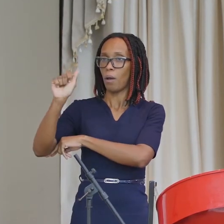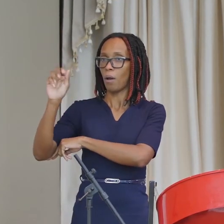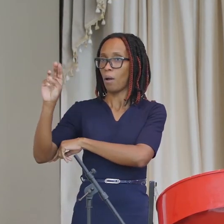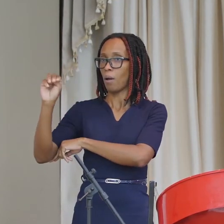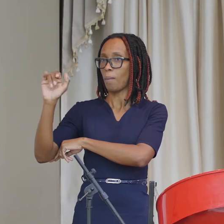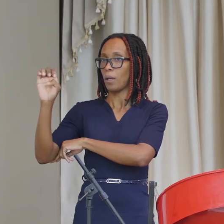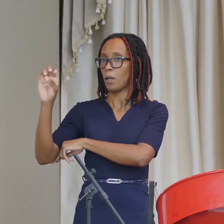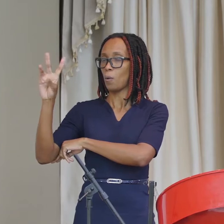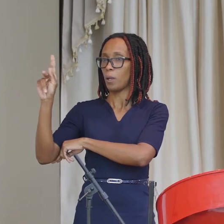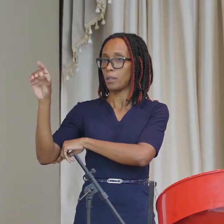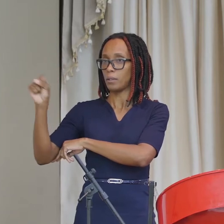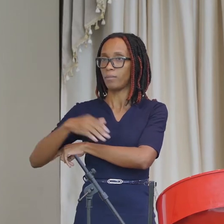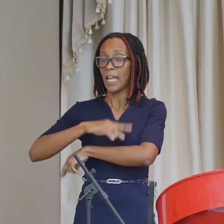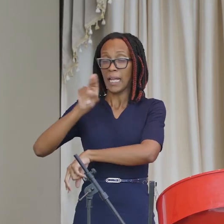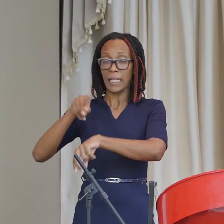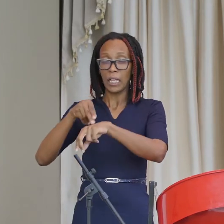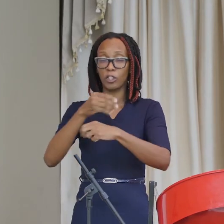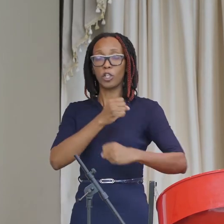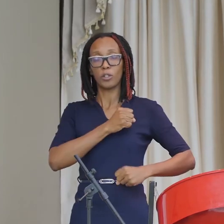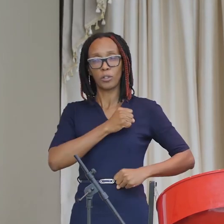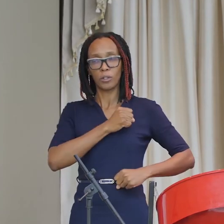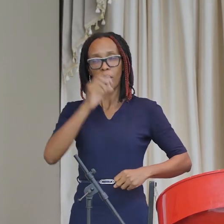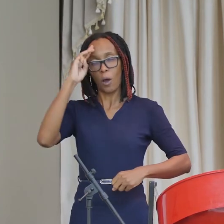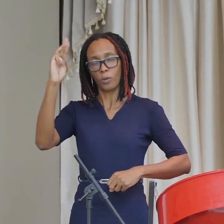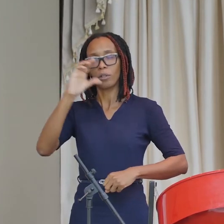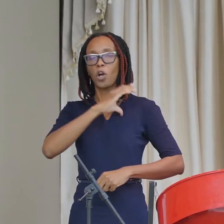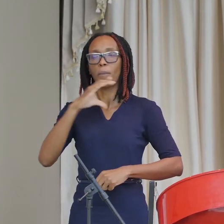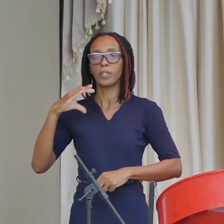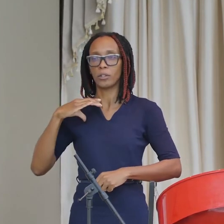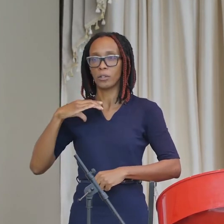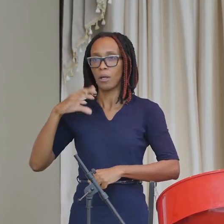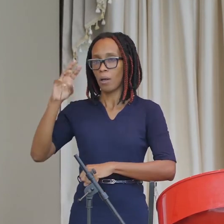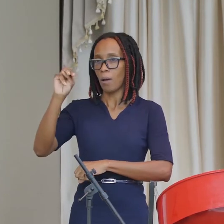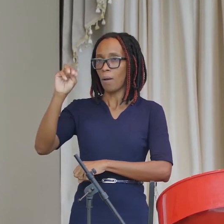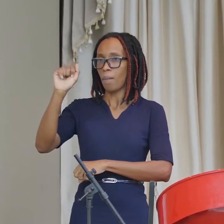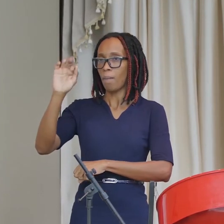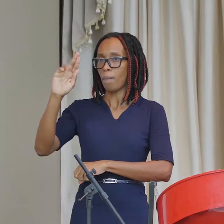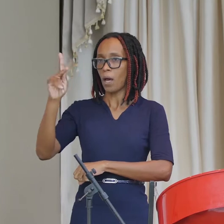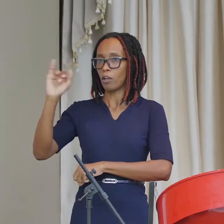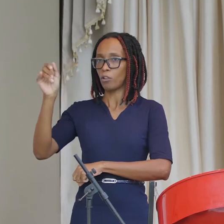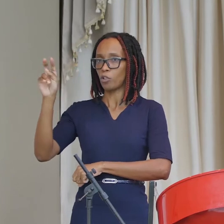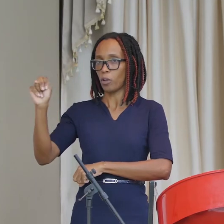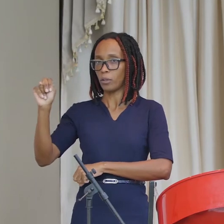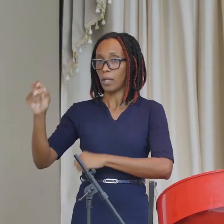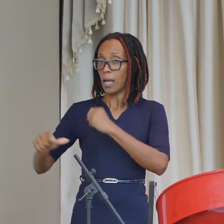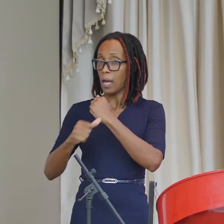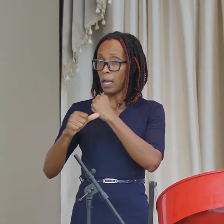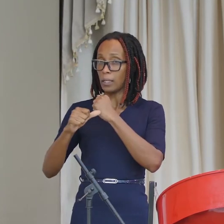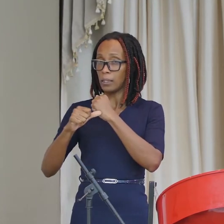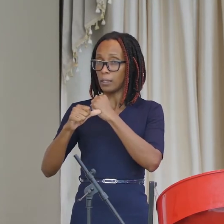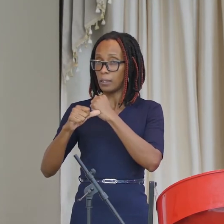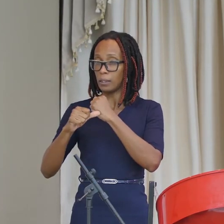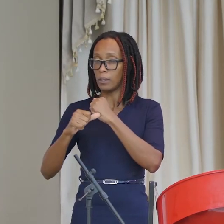National Scout Commissioner, Mr. Mark Ainsley John, Deputy National Scout Commissioner,